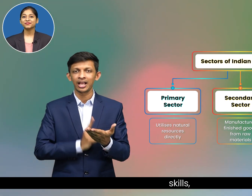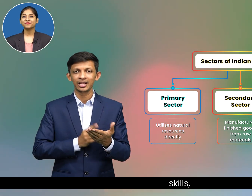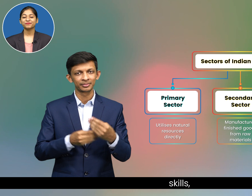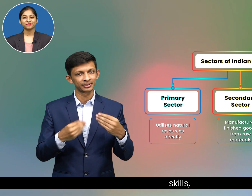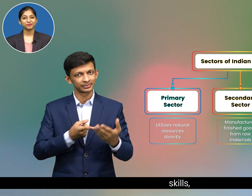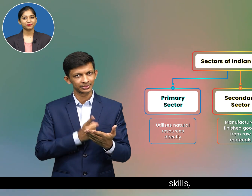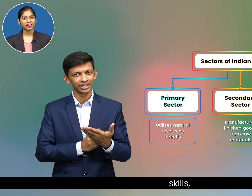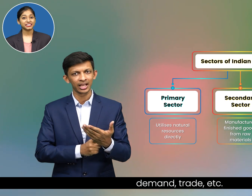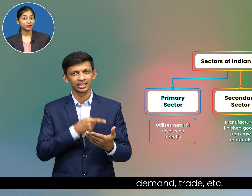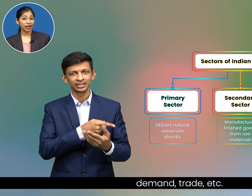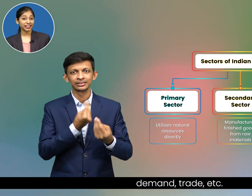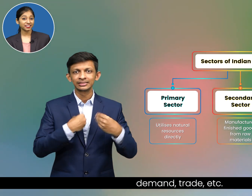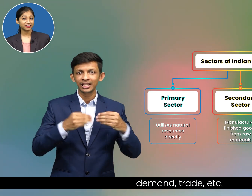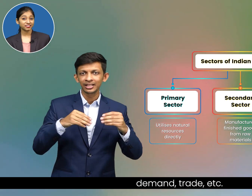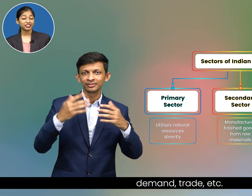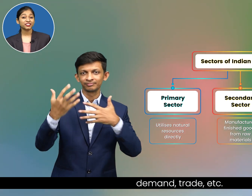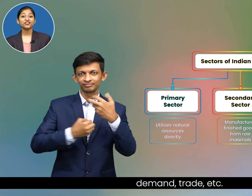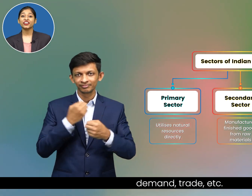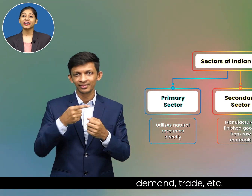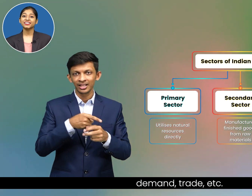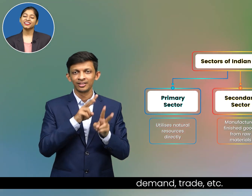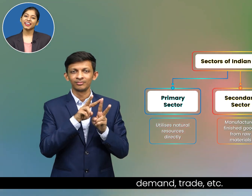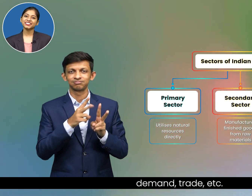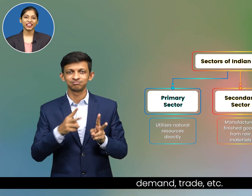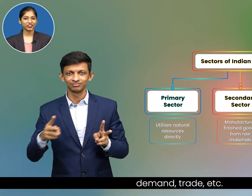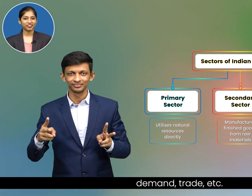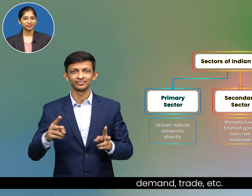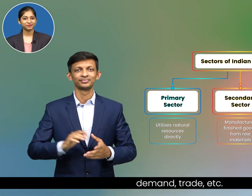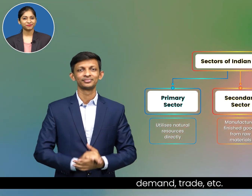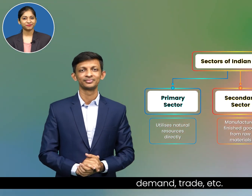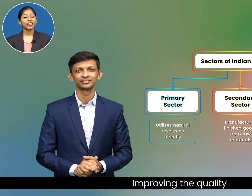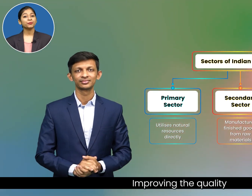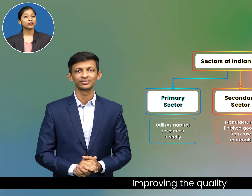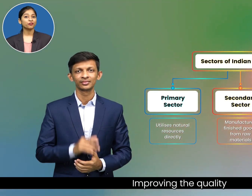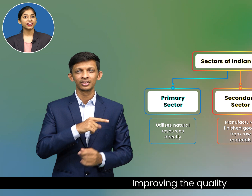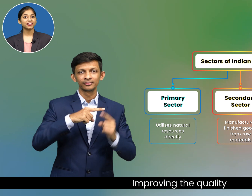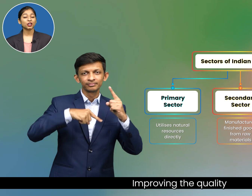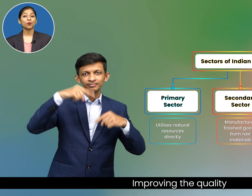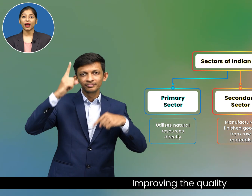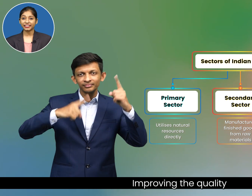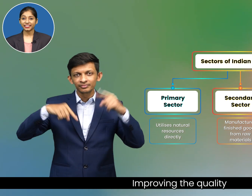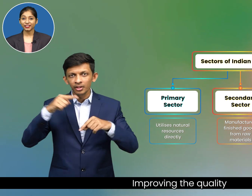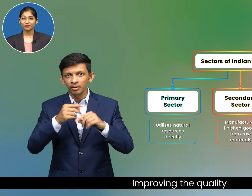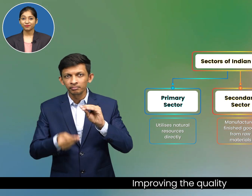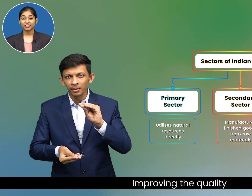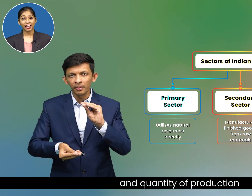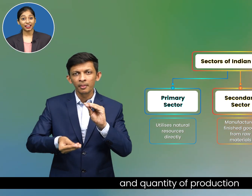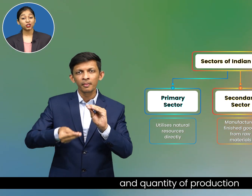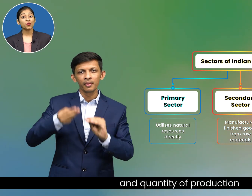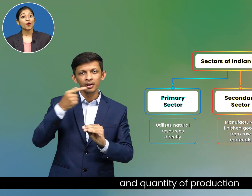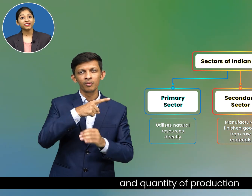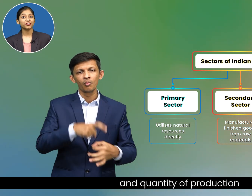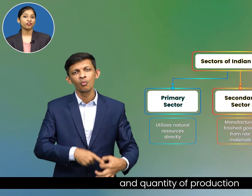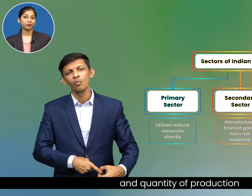skills, demand, trade, etc. Improving the quality